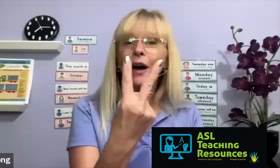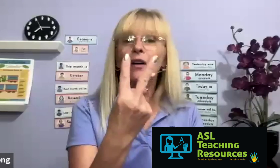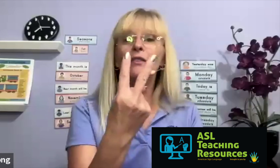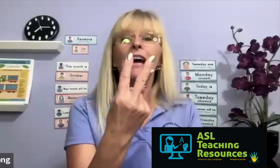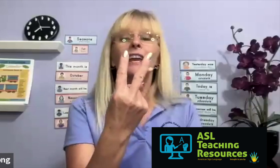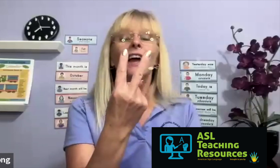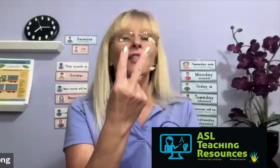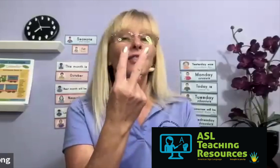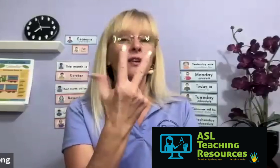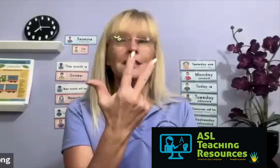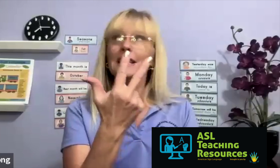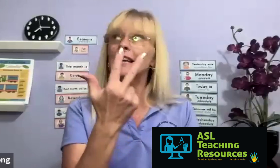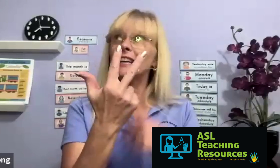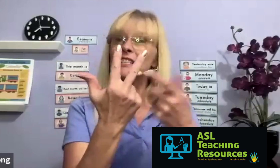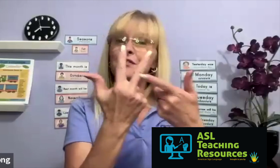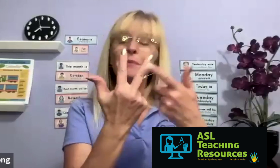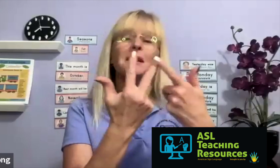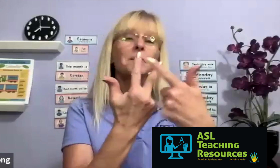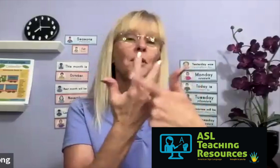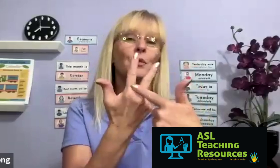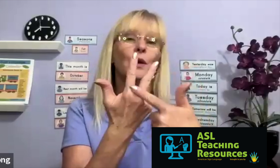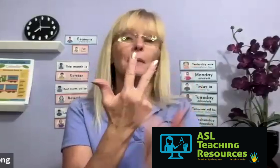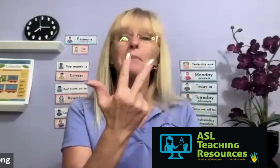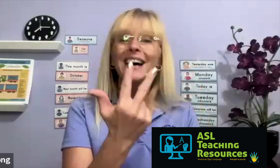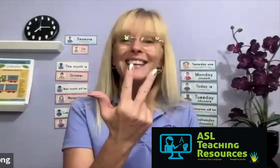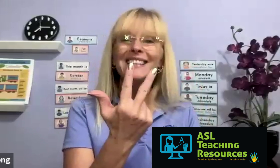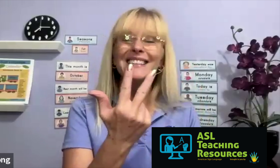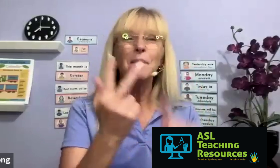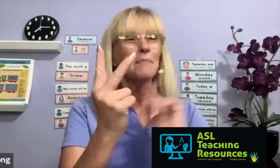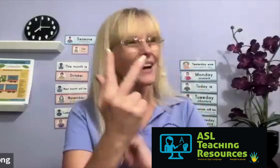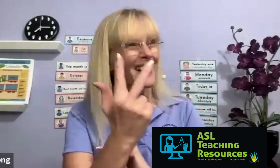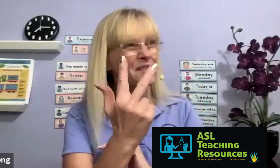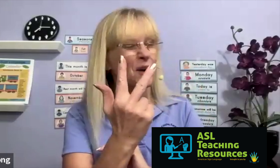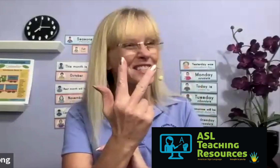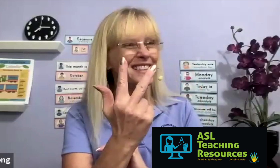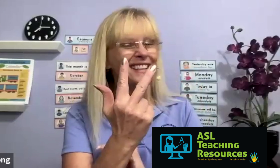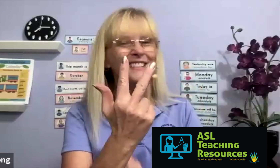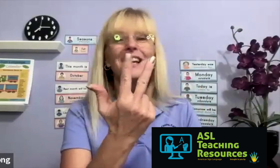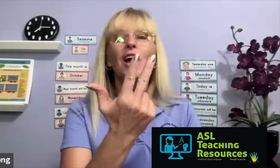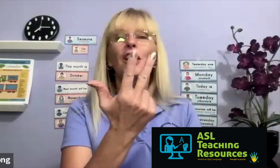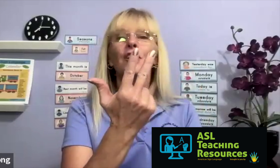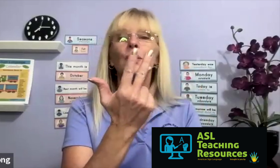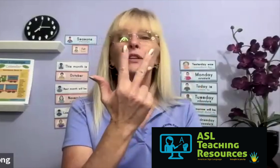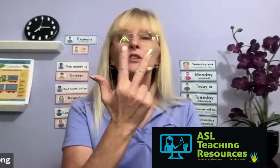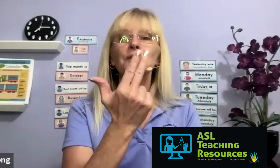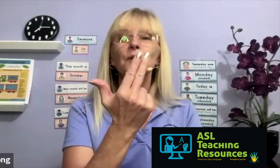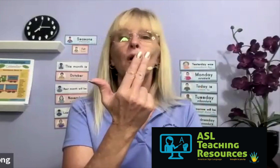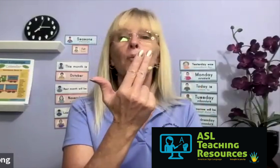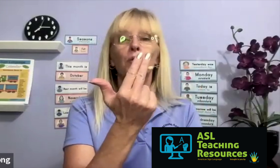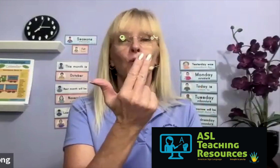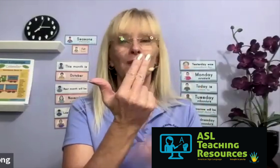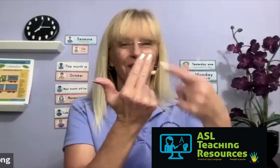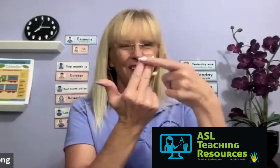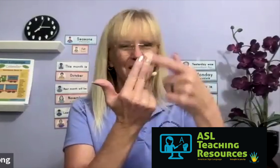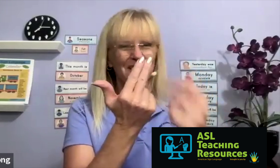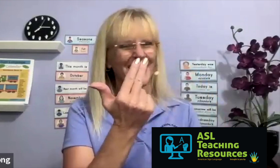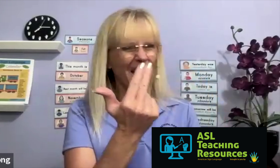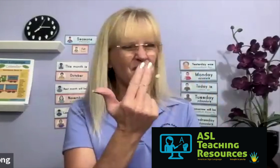12. Now 13 is from the number 3, but watch this. You're going to pull the fingers together